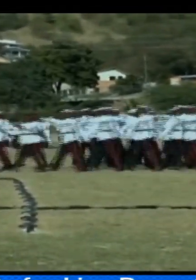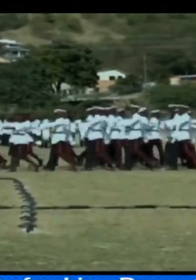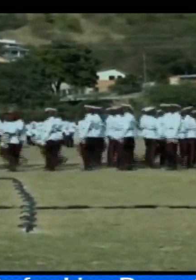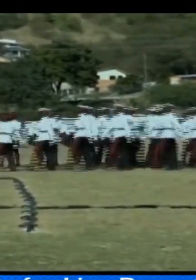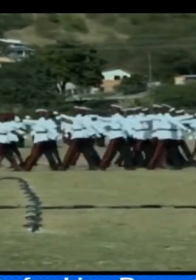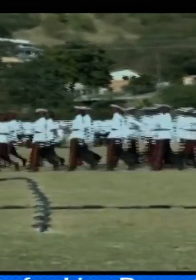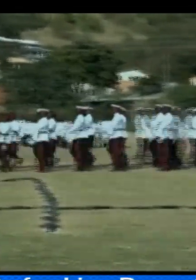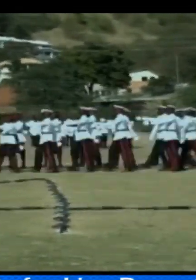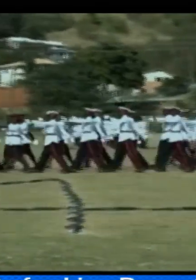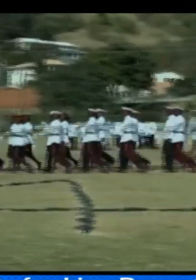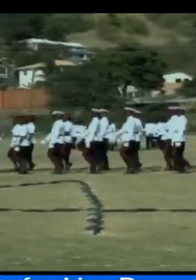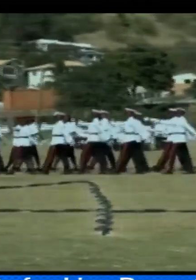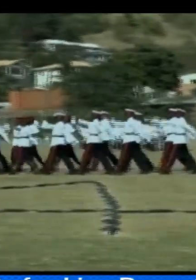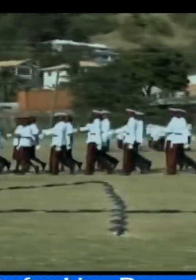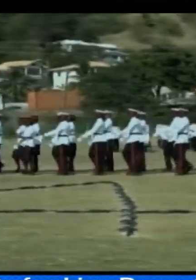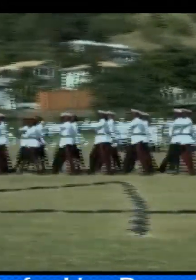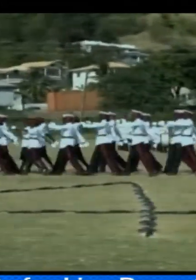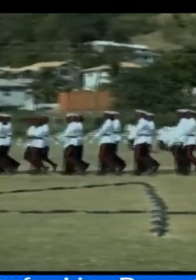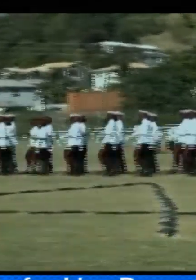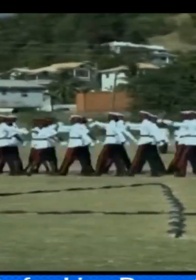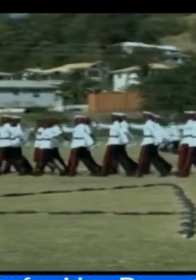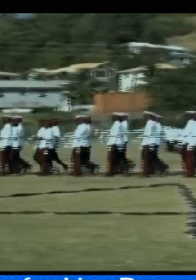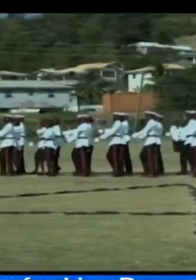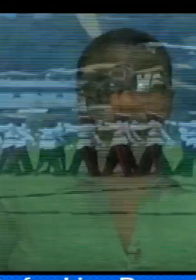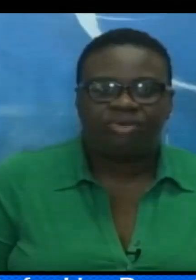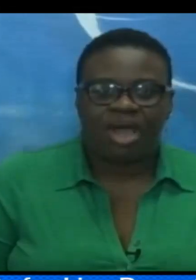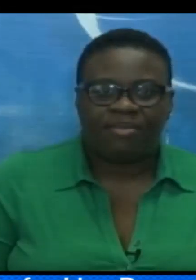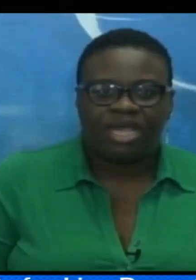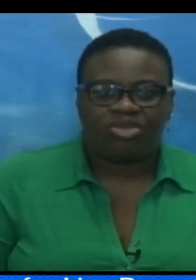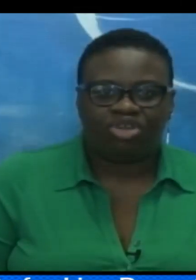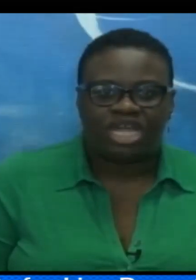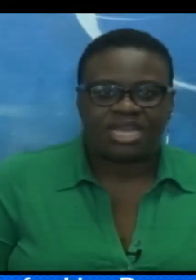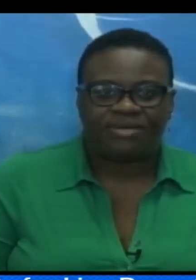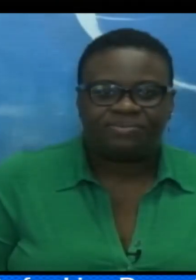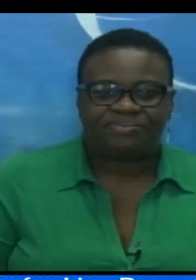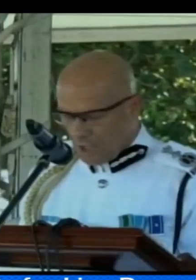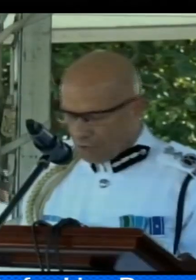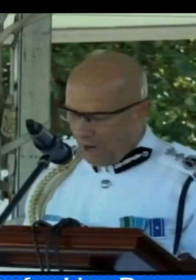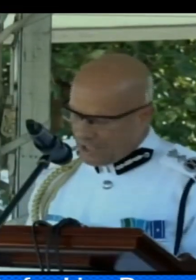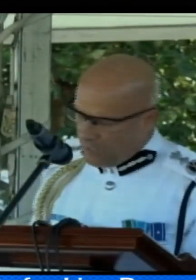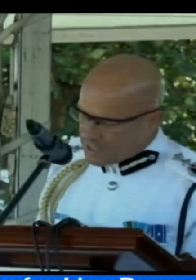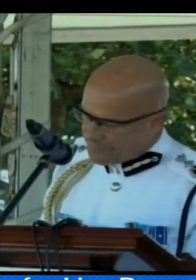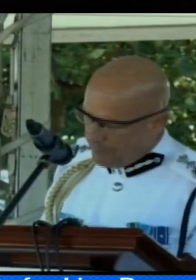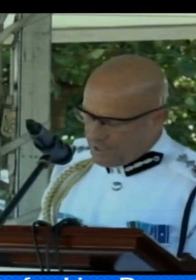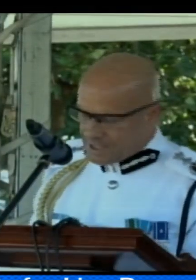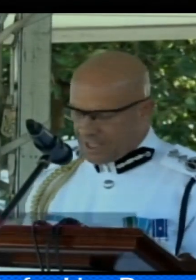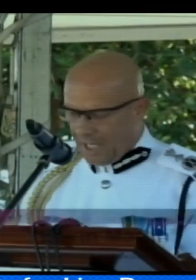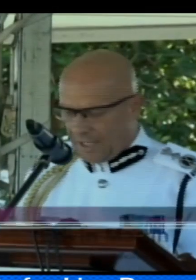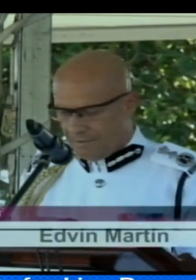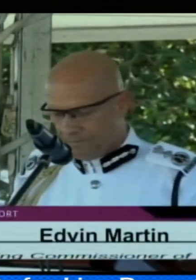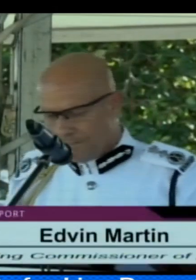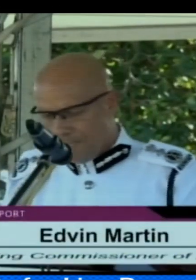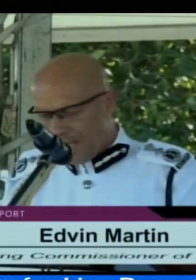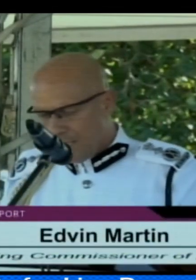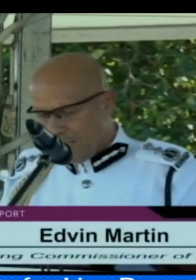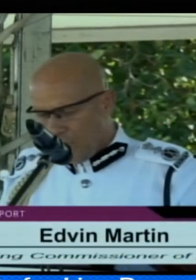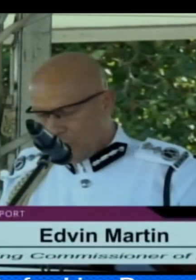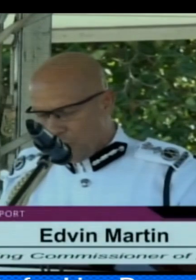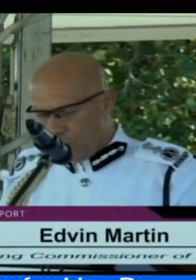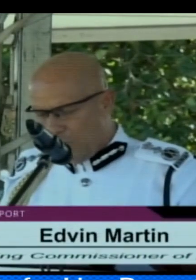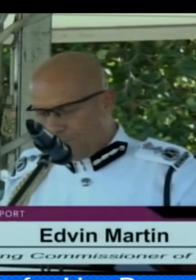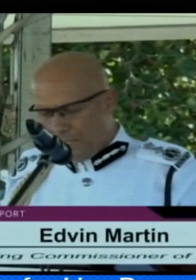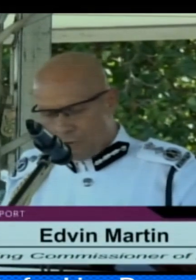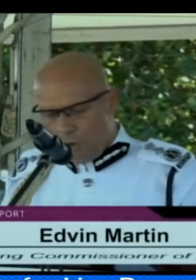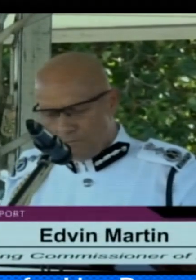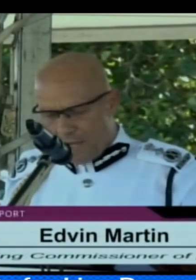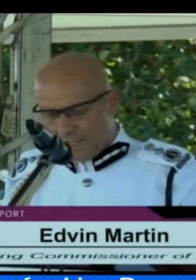of their occupation as they strive toward combating crime in Grenada. Graduates, from this day,